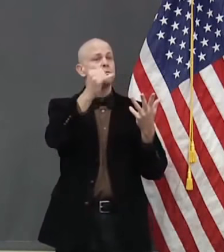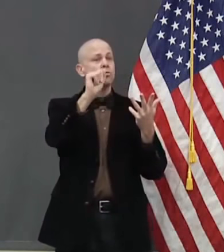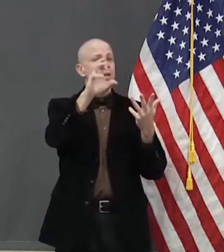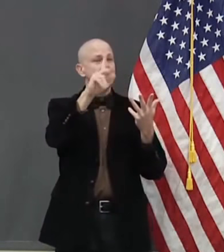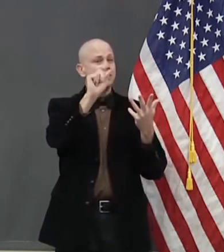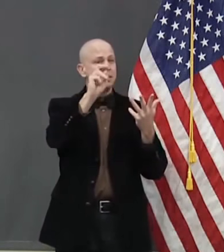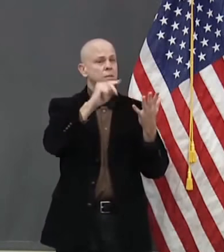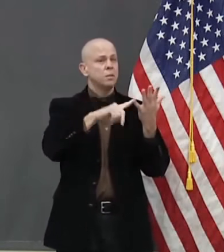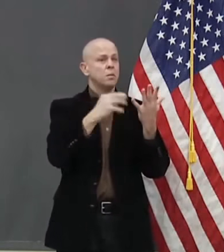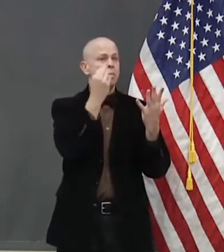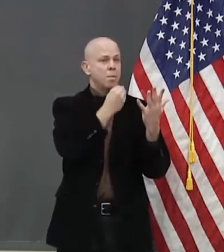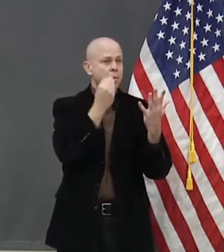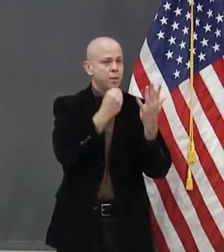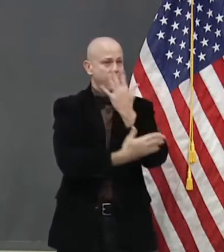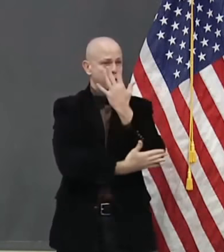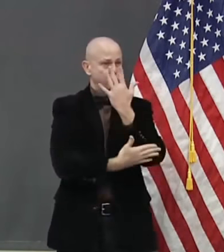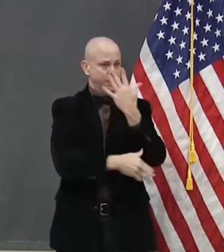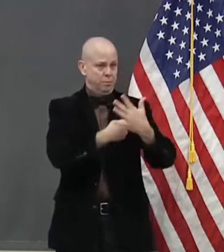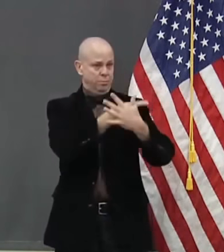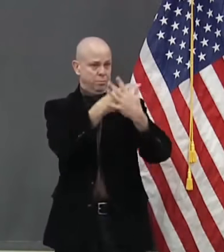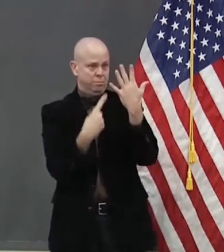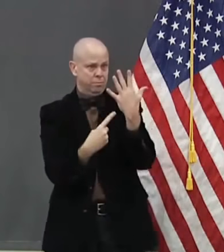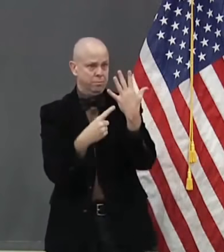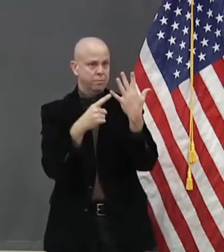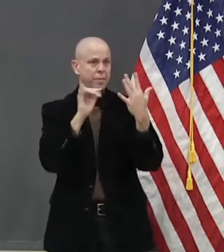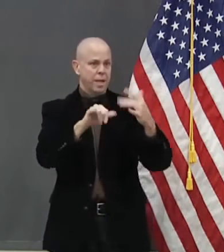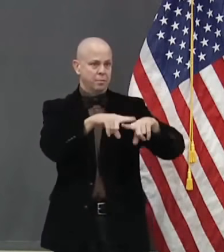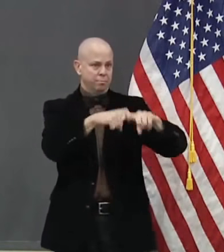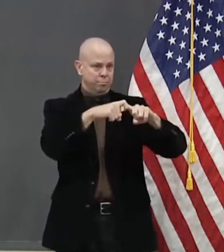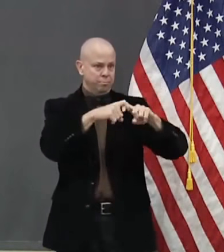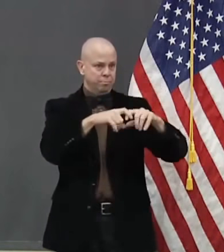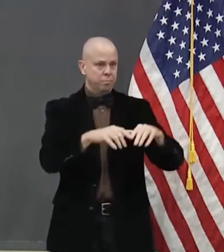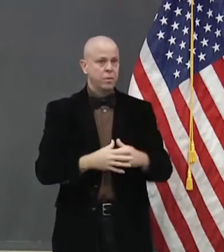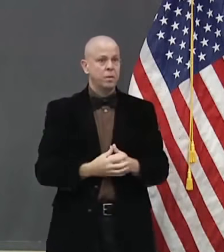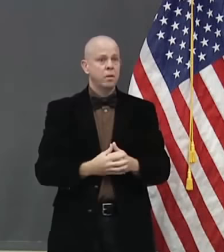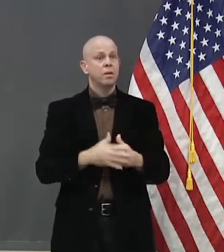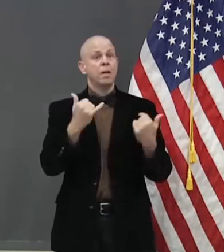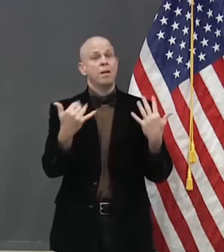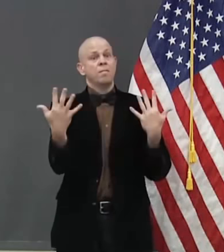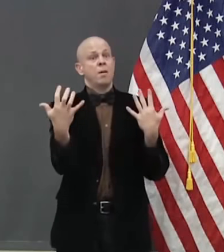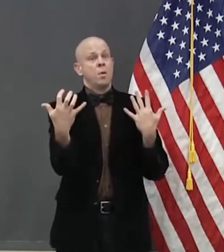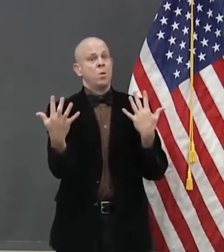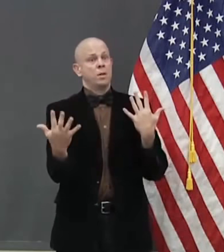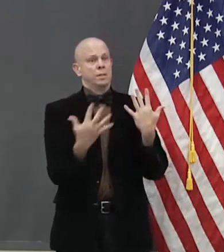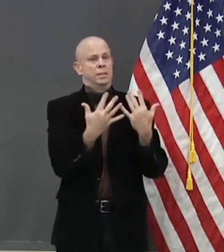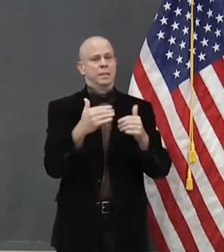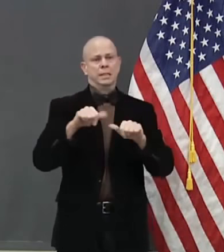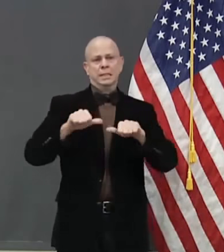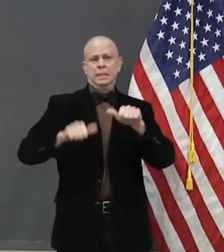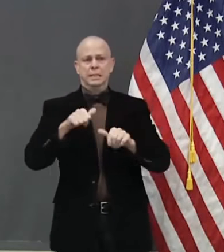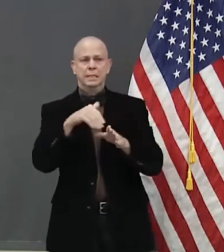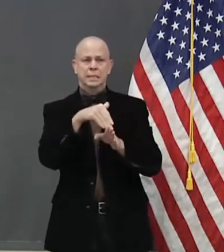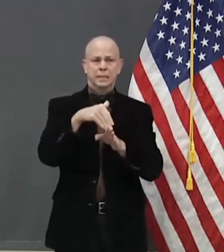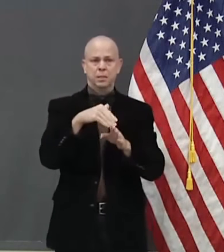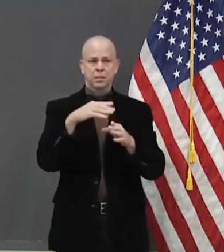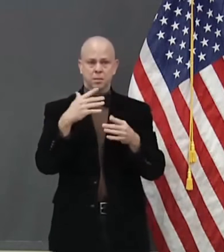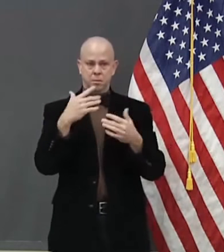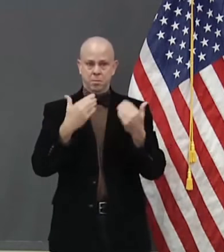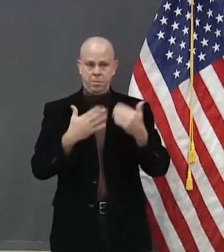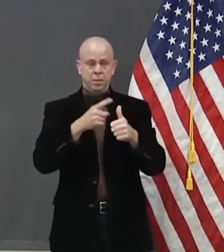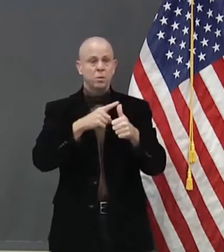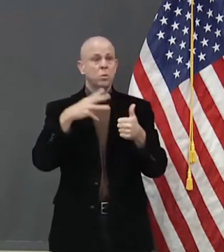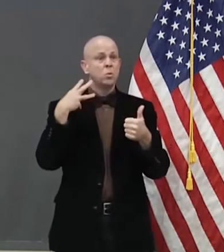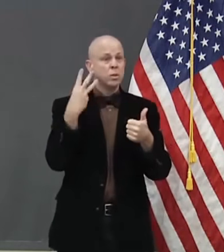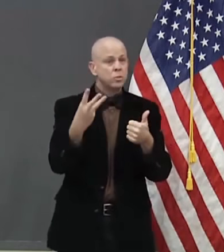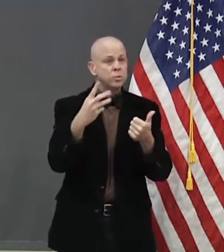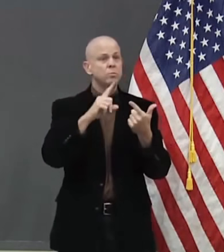5 additional counties that are on the cusp of meeting these metrics: Washington,